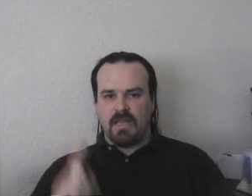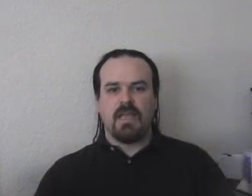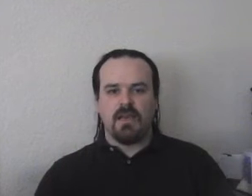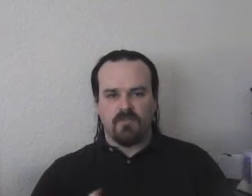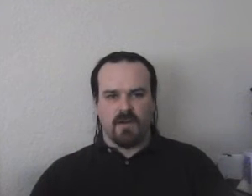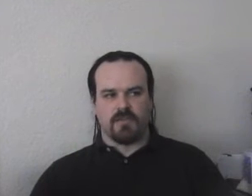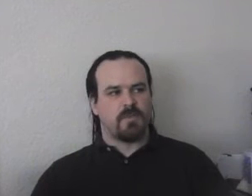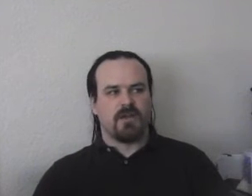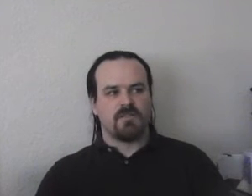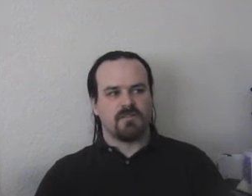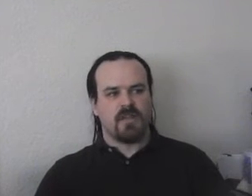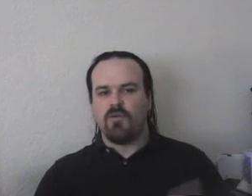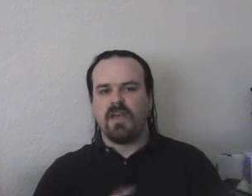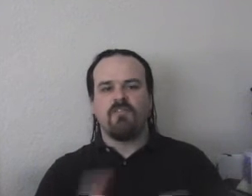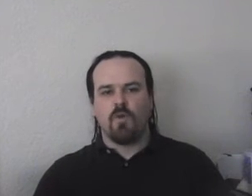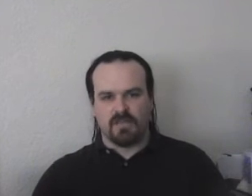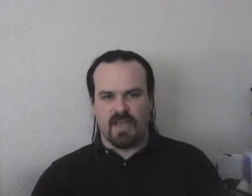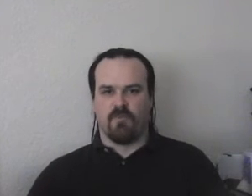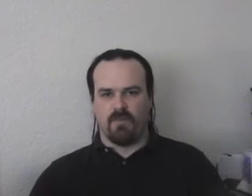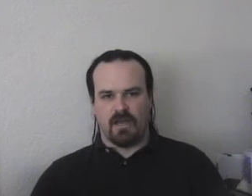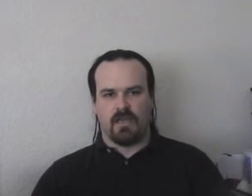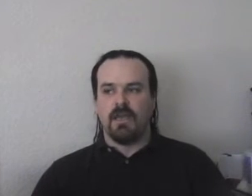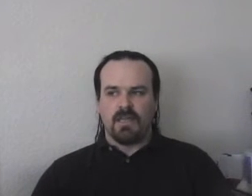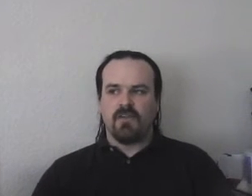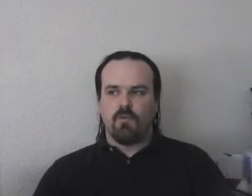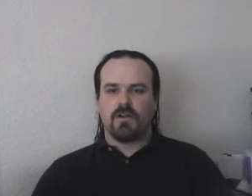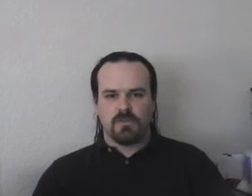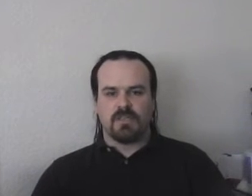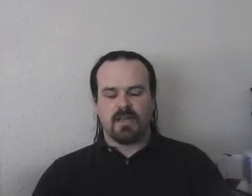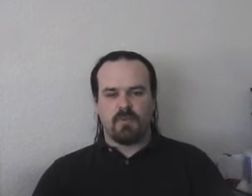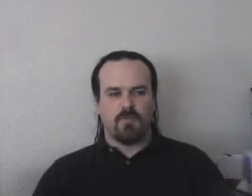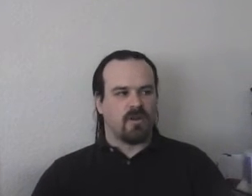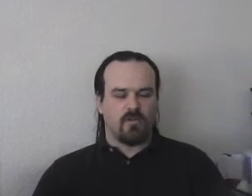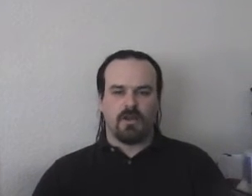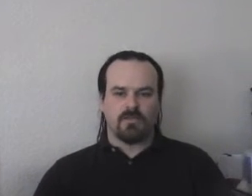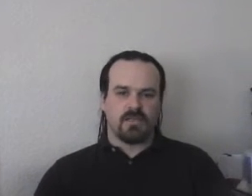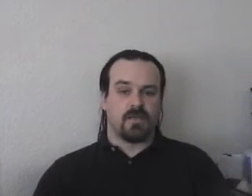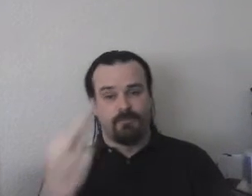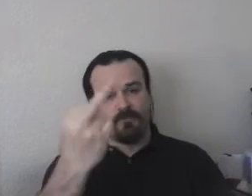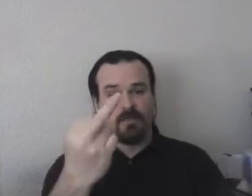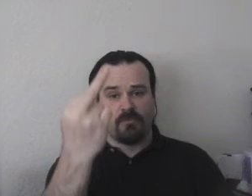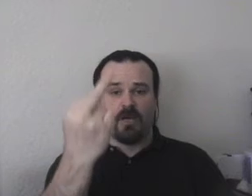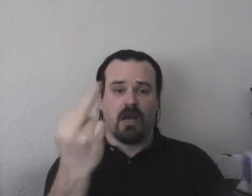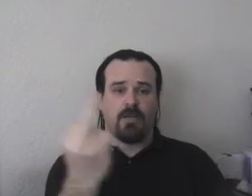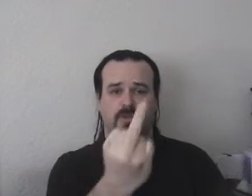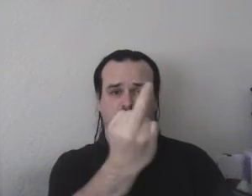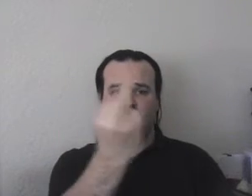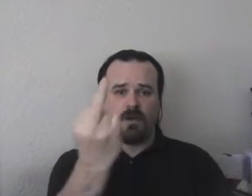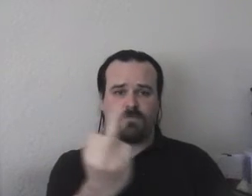need of others because they don't give work to everybody. They give work to a select people, and everyone else, they say, oh, sorry, you didn't